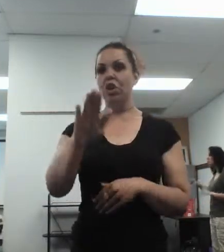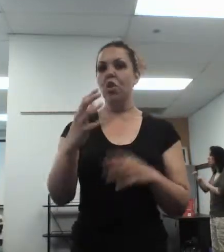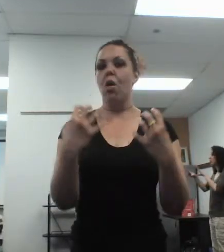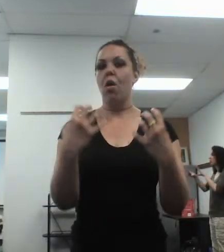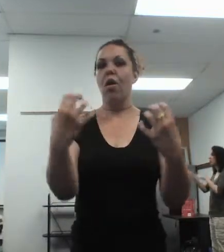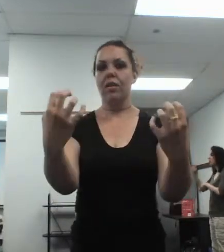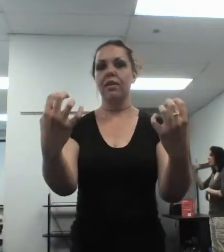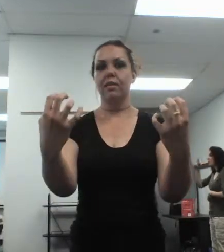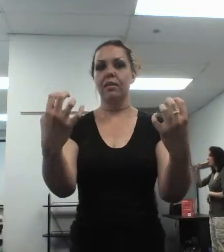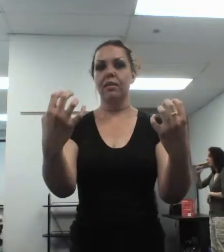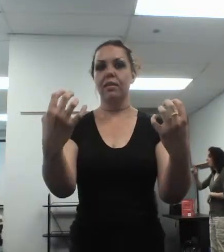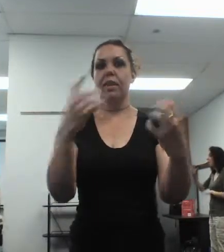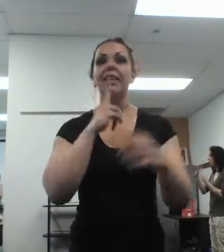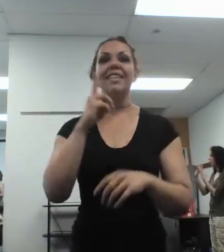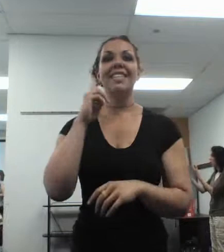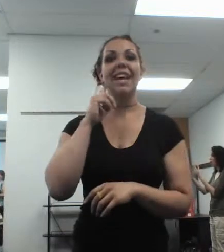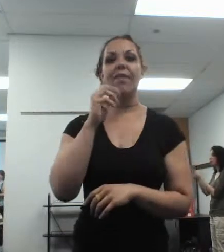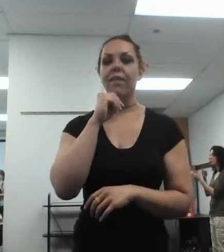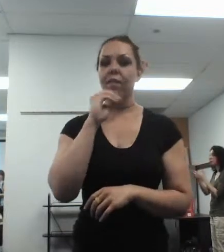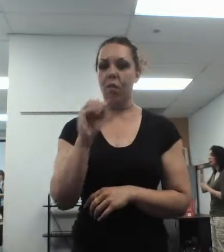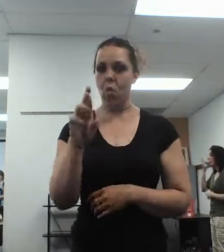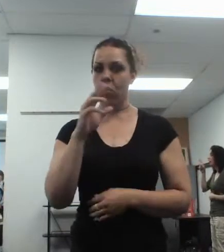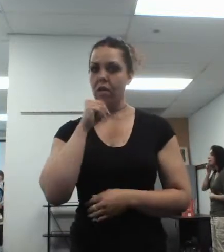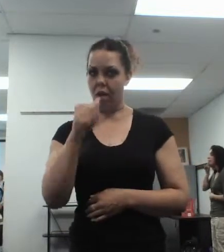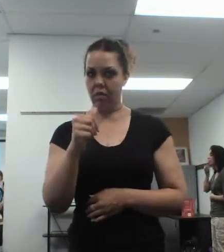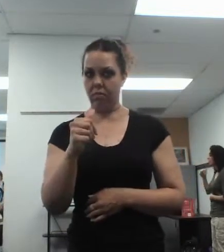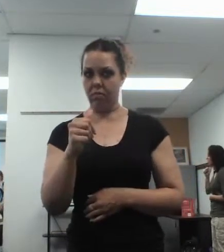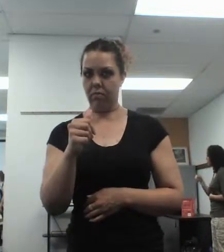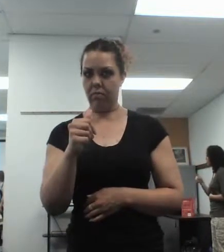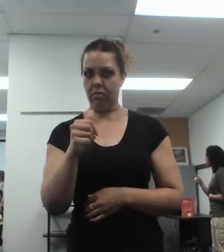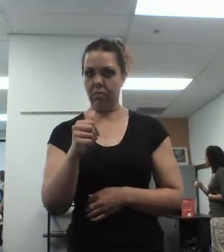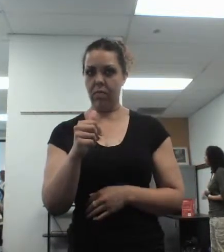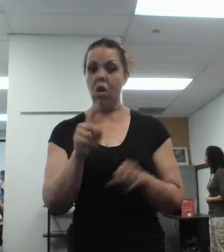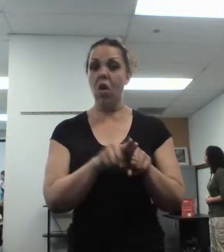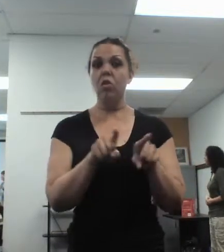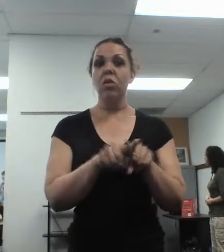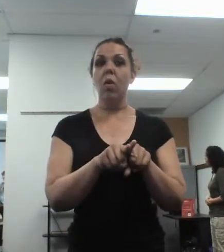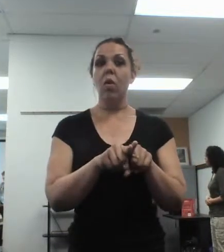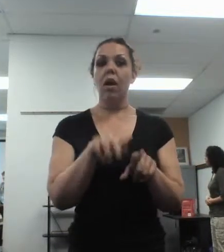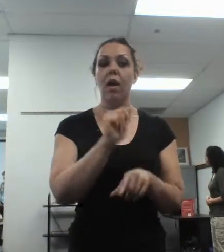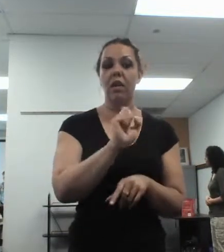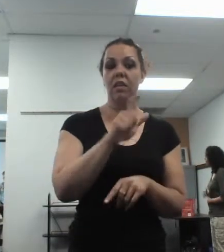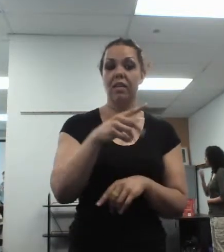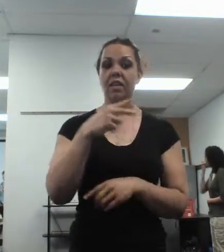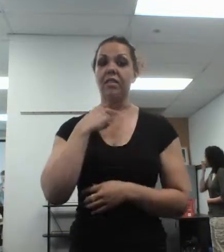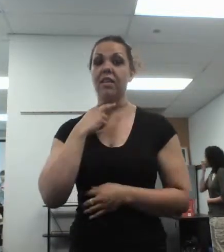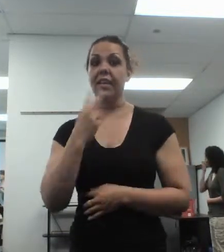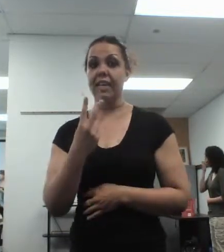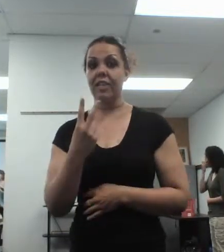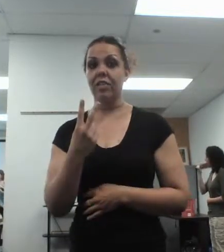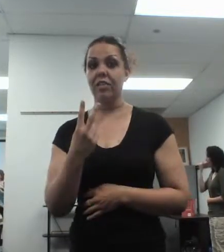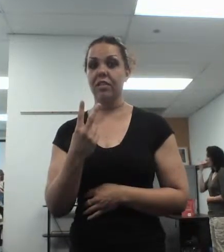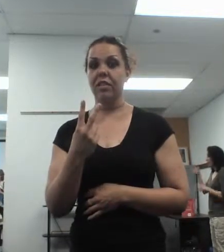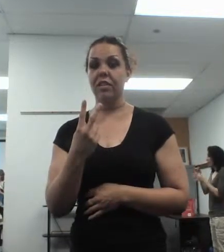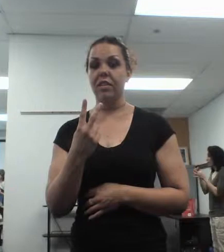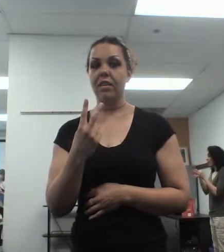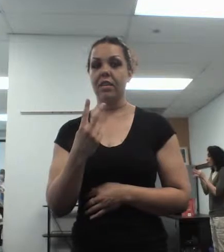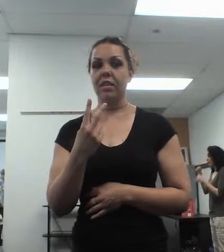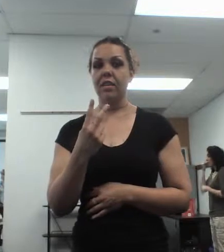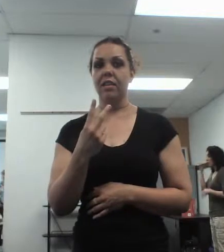not. Speaking of, you're going from ASL into English, volume, pitch,